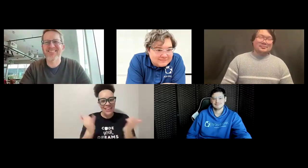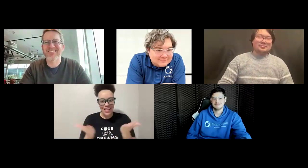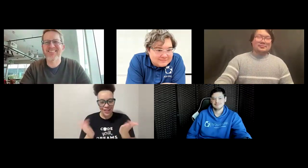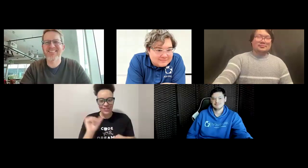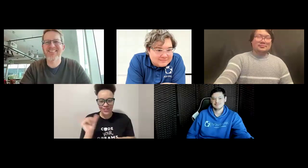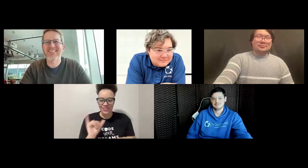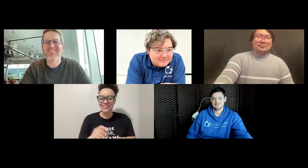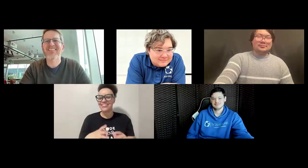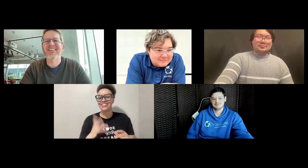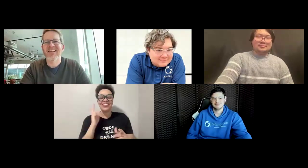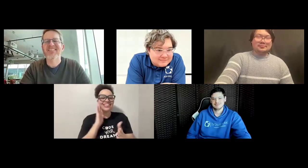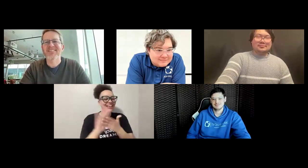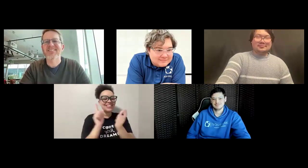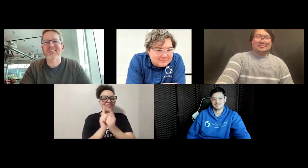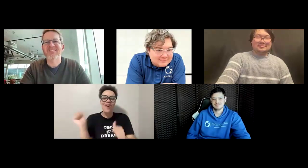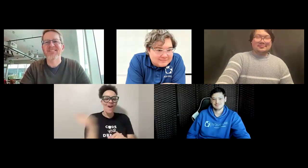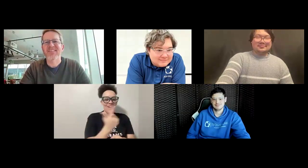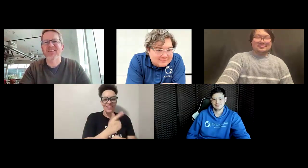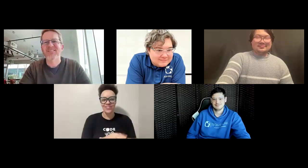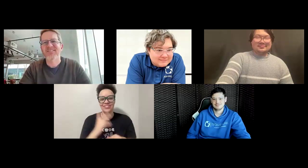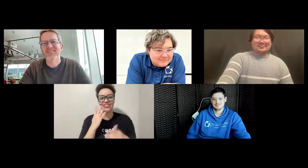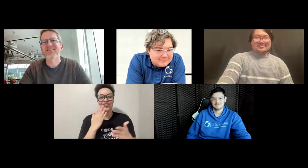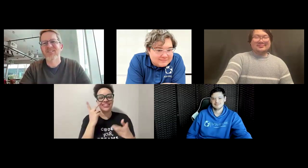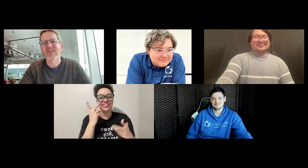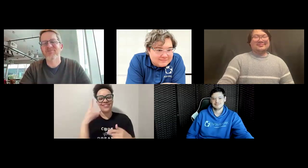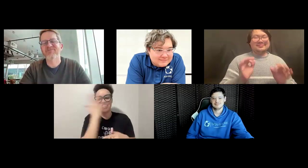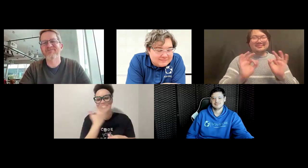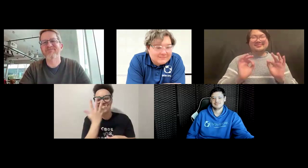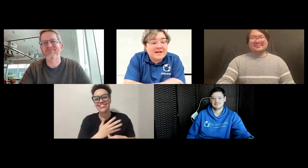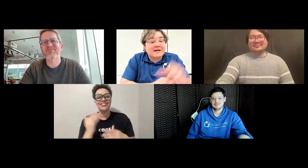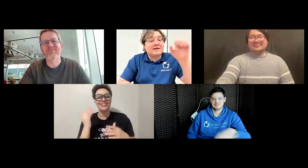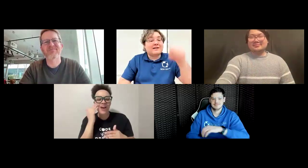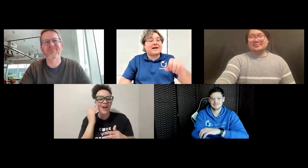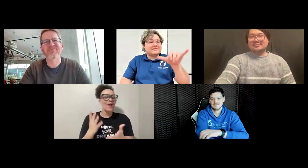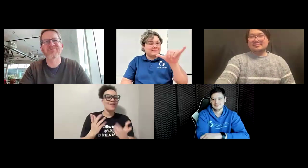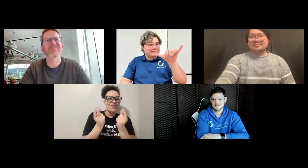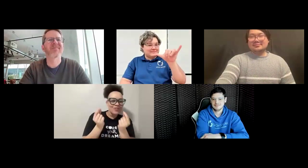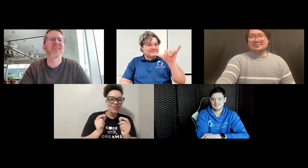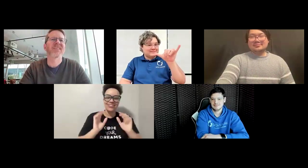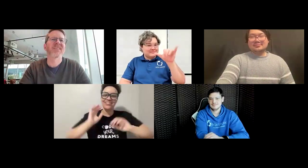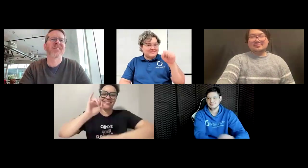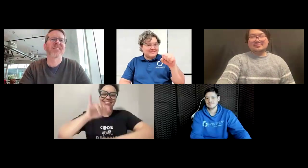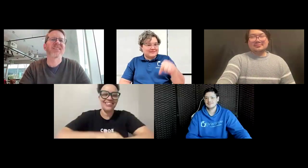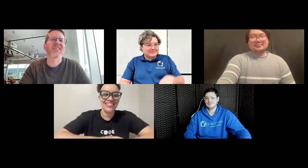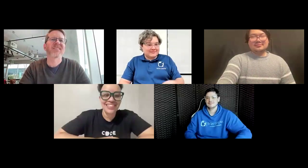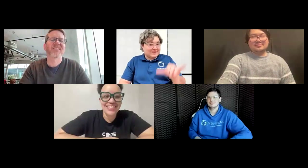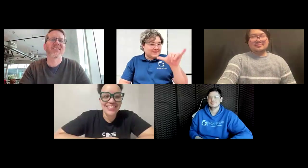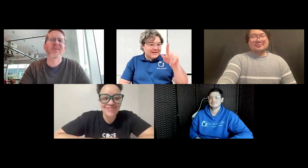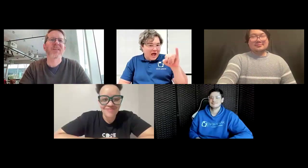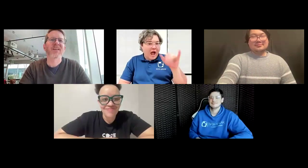And yeah, I'm here as well. Yeah, so nice to meet all of you and see your faces and get to know a little bit more about what